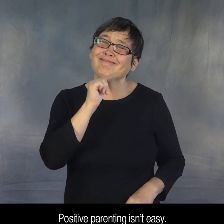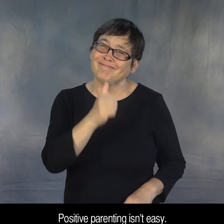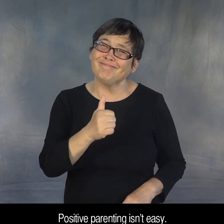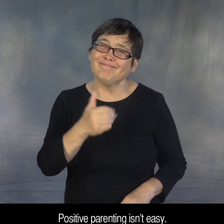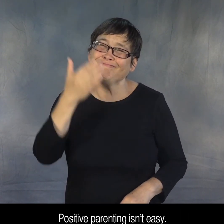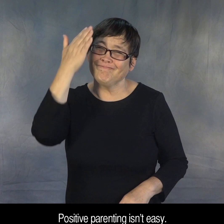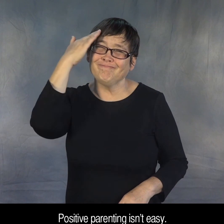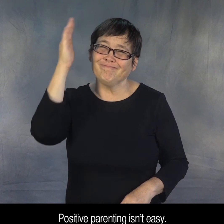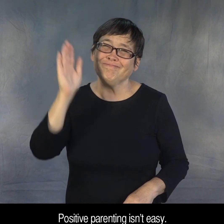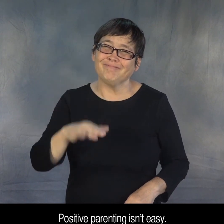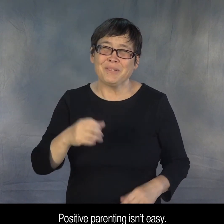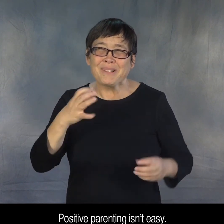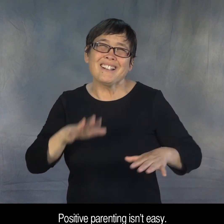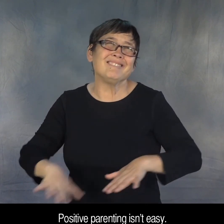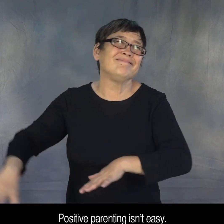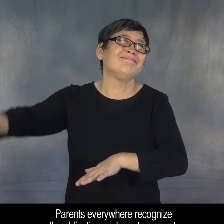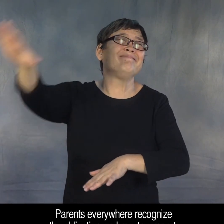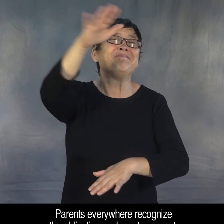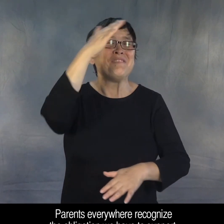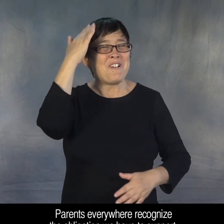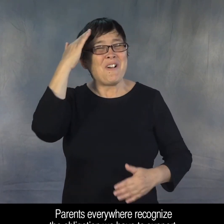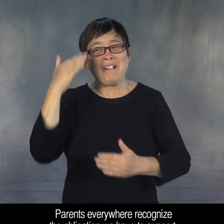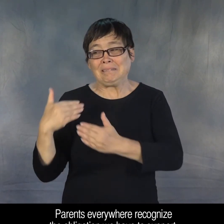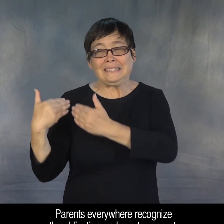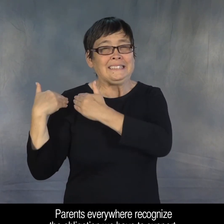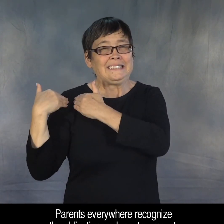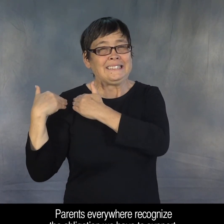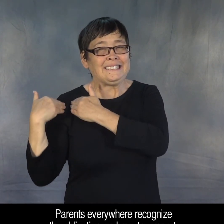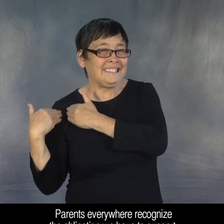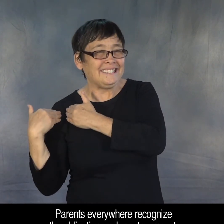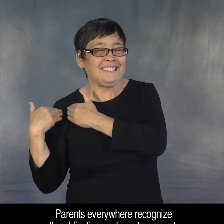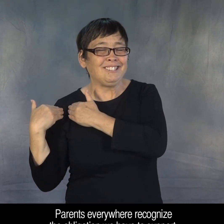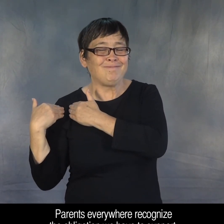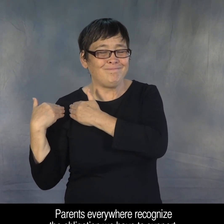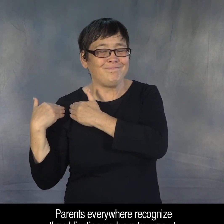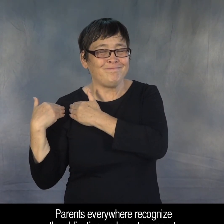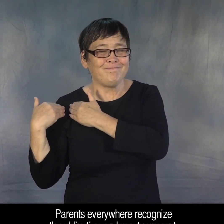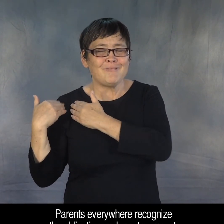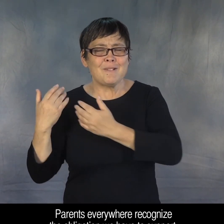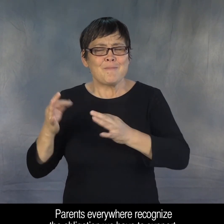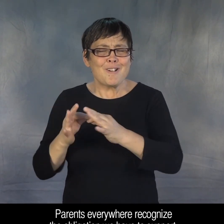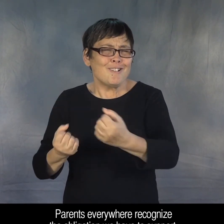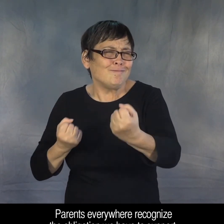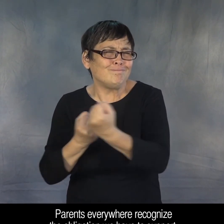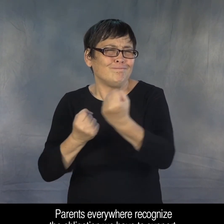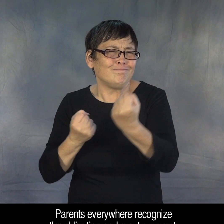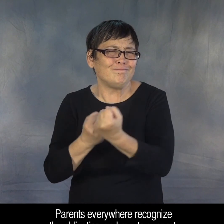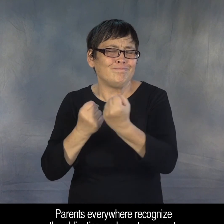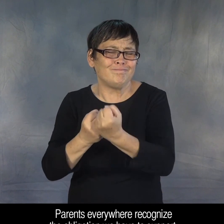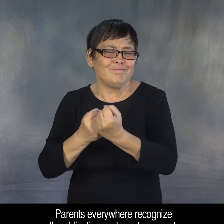Positive parenting isn't easy. Parents everywhere recognize the obligation we have to